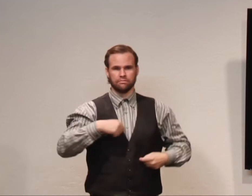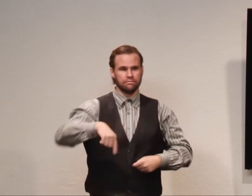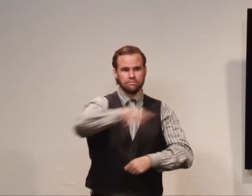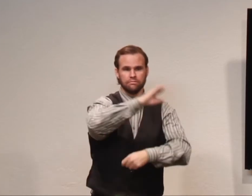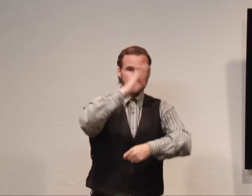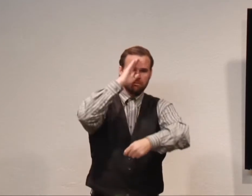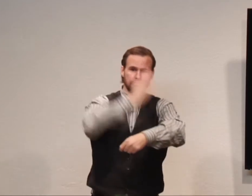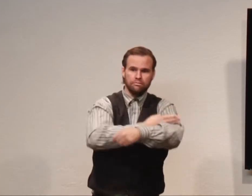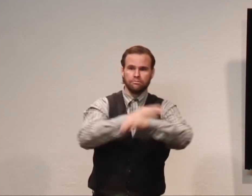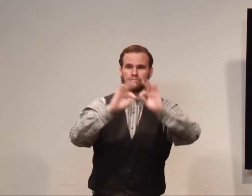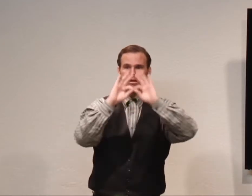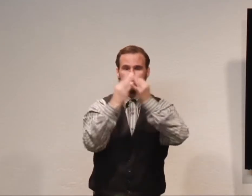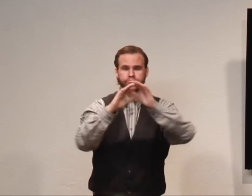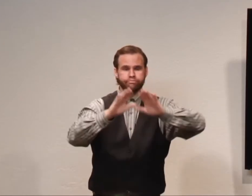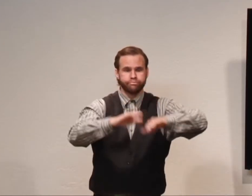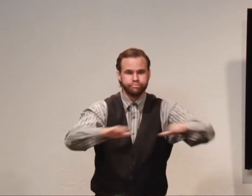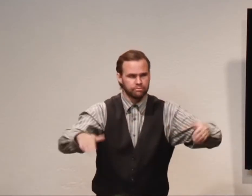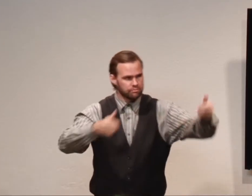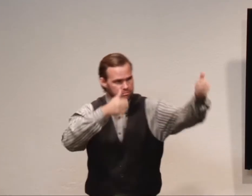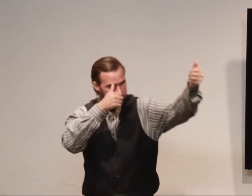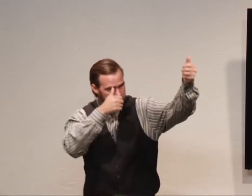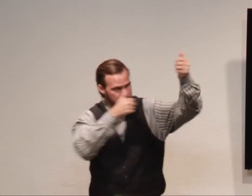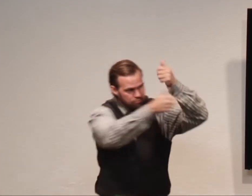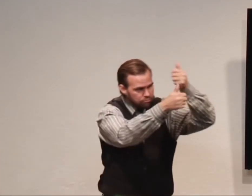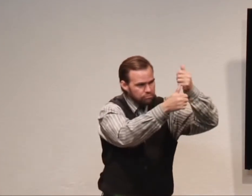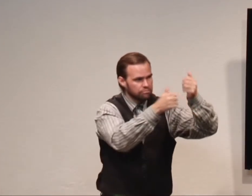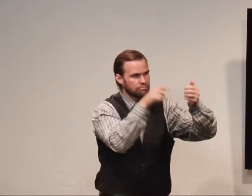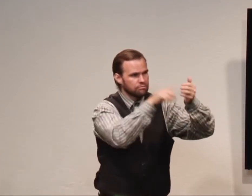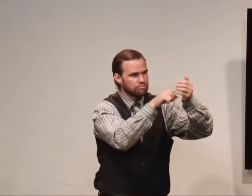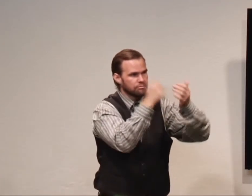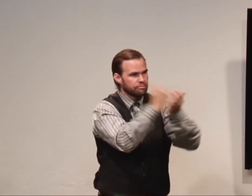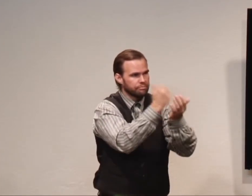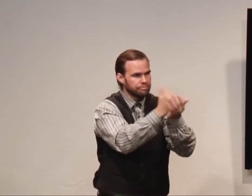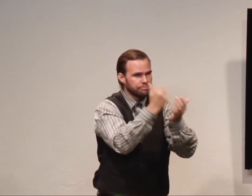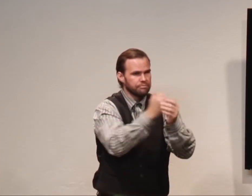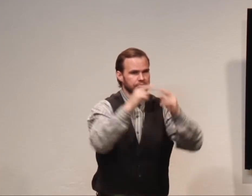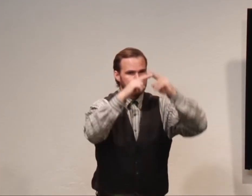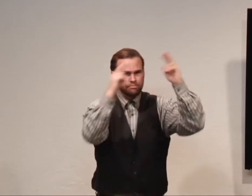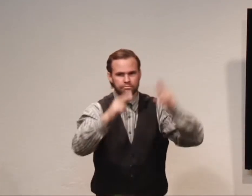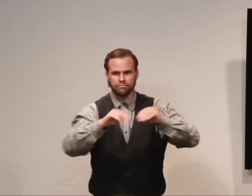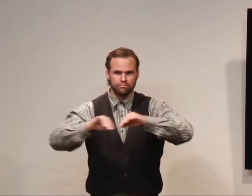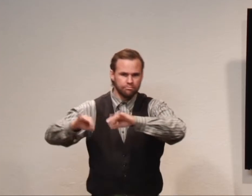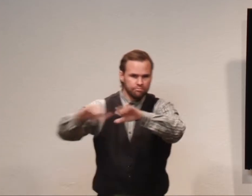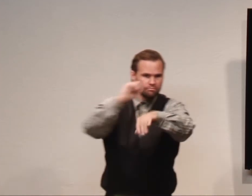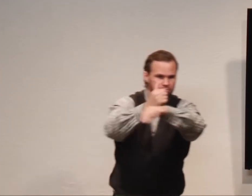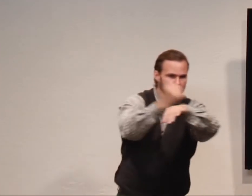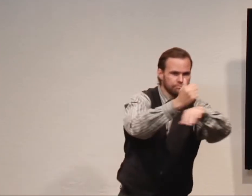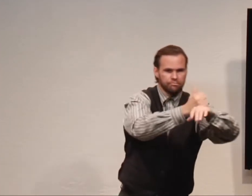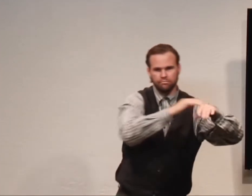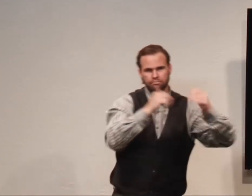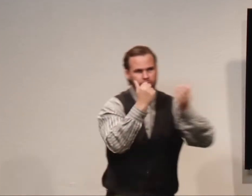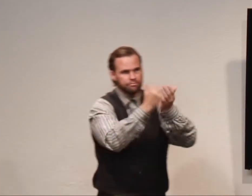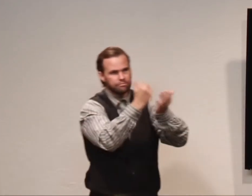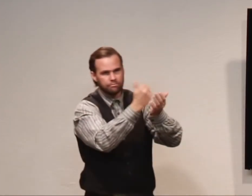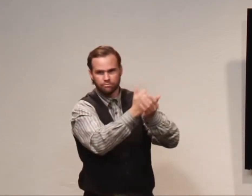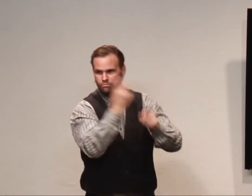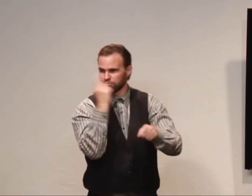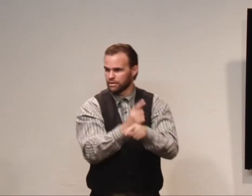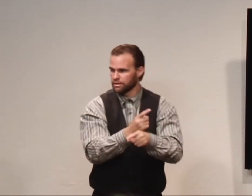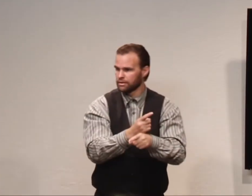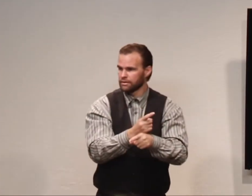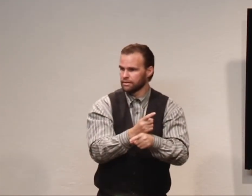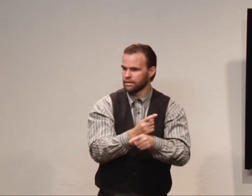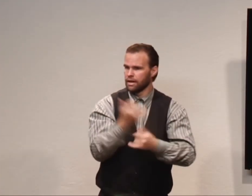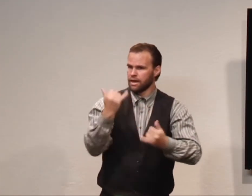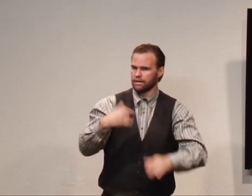So Aaron was the high priest, and his sons and his descendants were subservient to him. And in the same way, we as believers